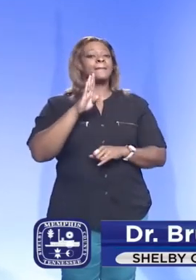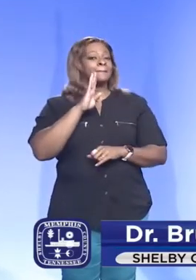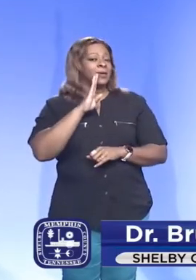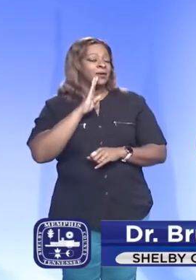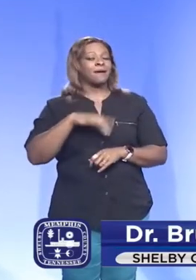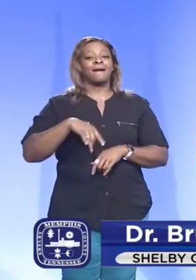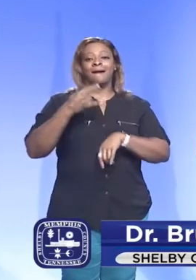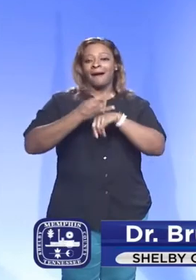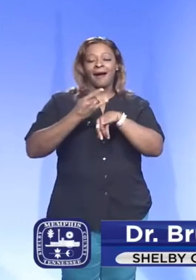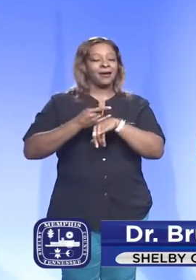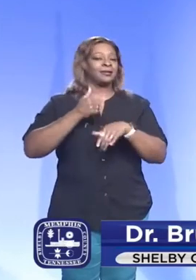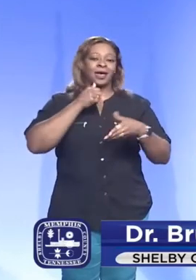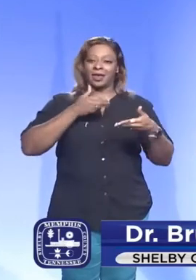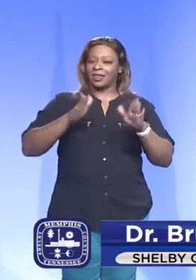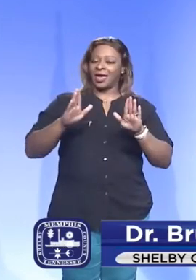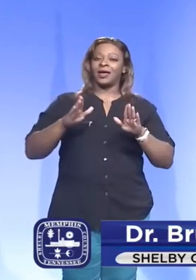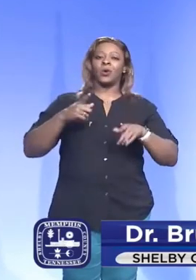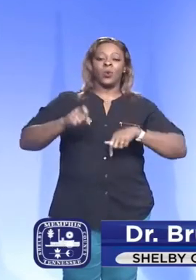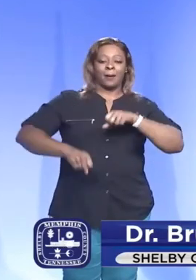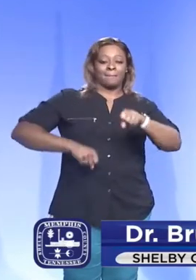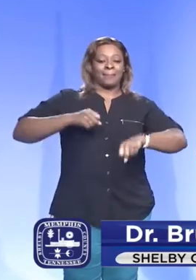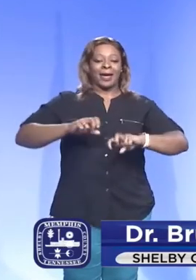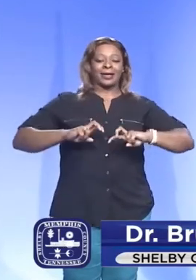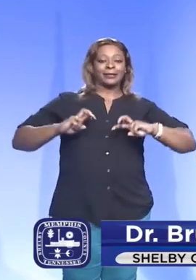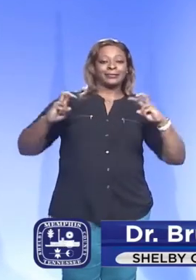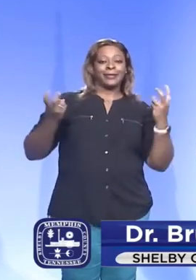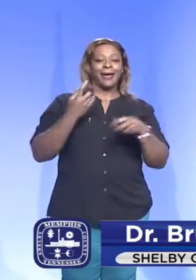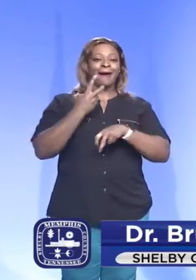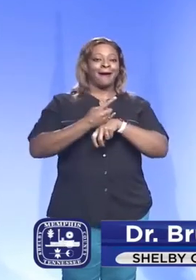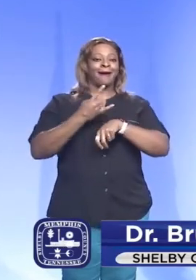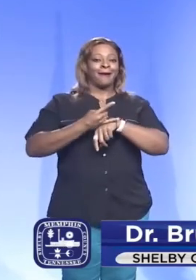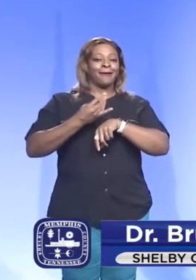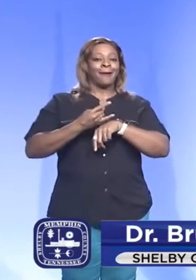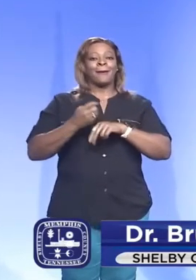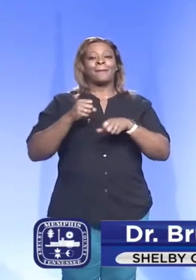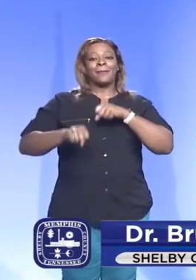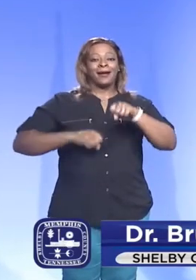alcohol can occur while riding the vehicle.